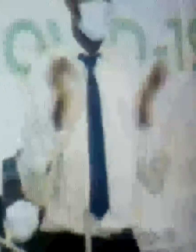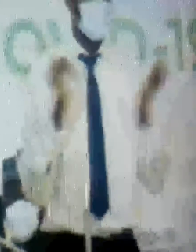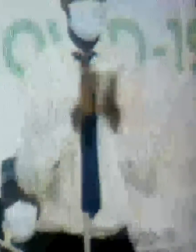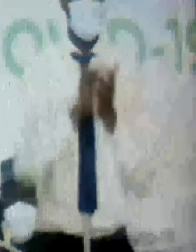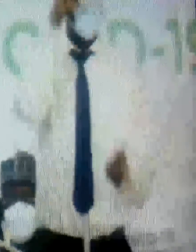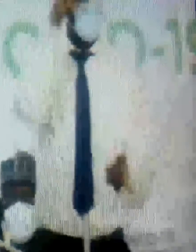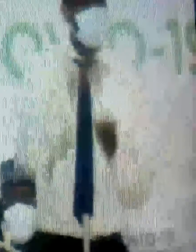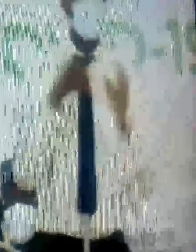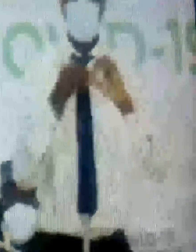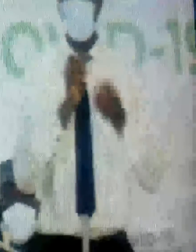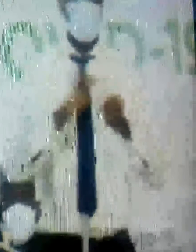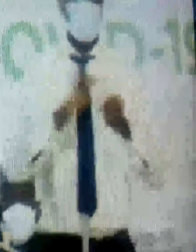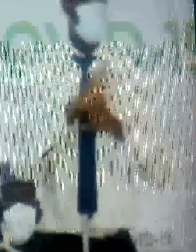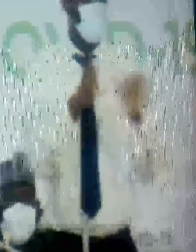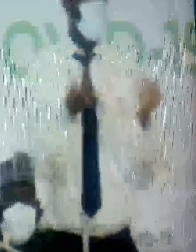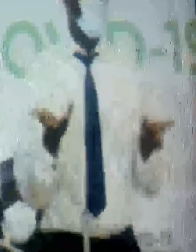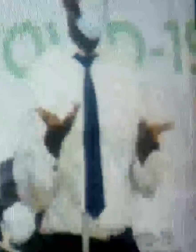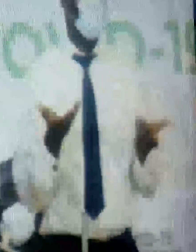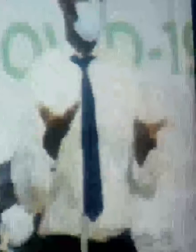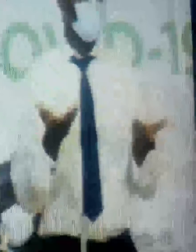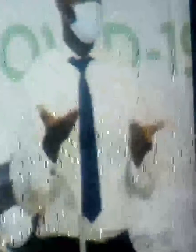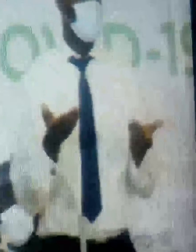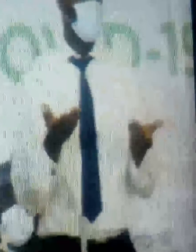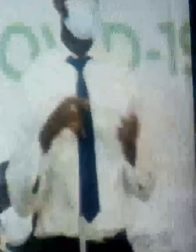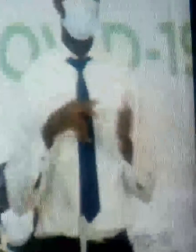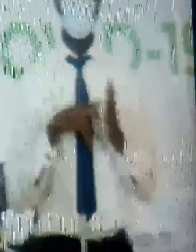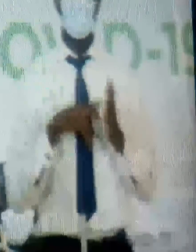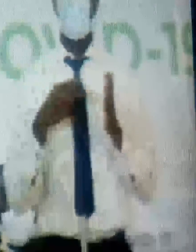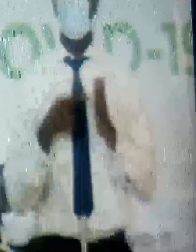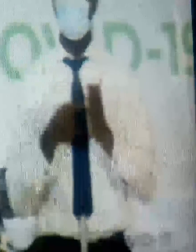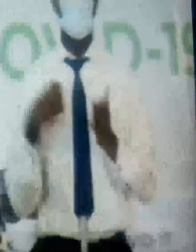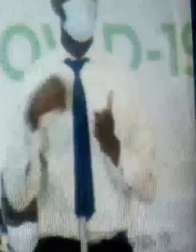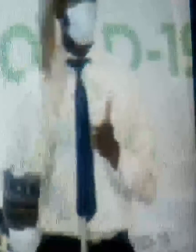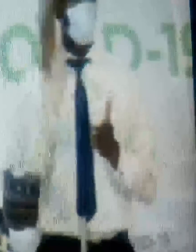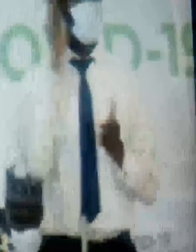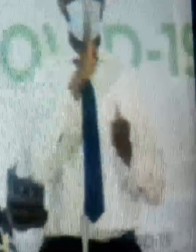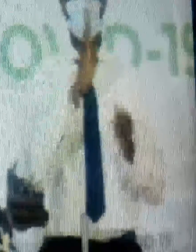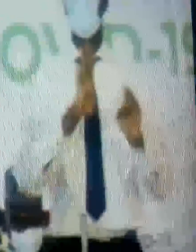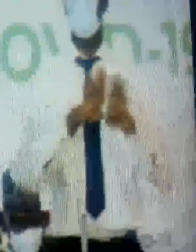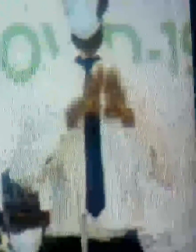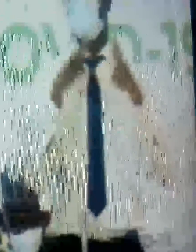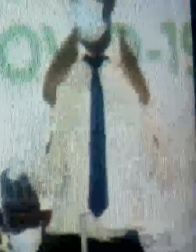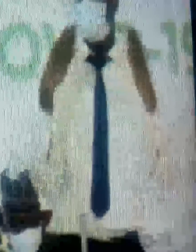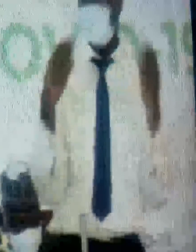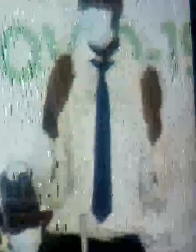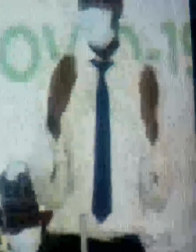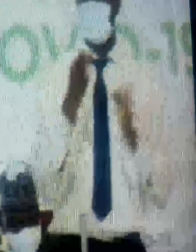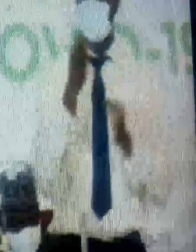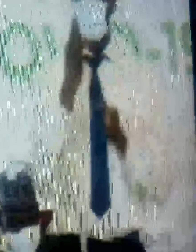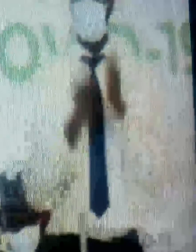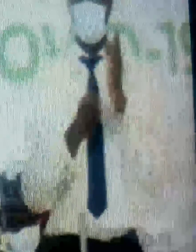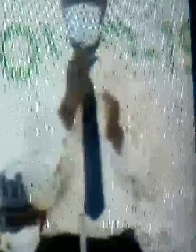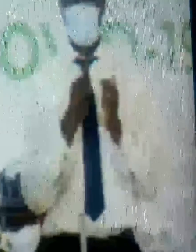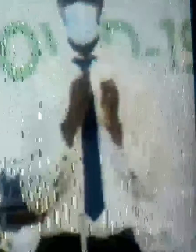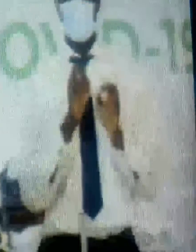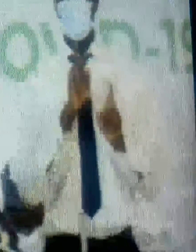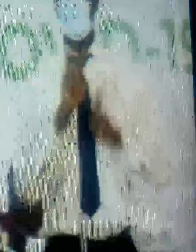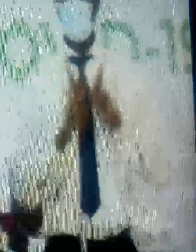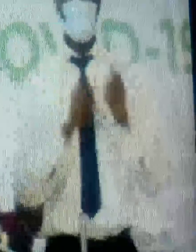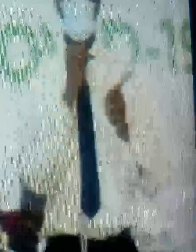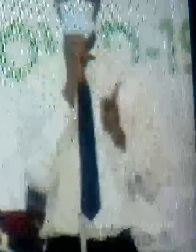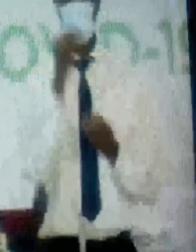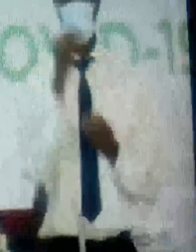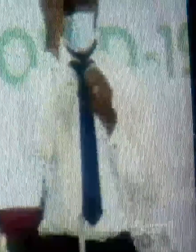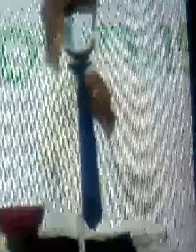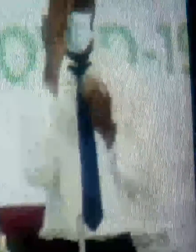if we do the same, we will be okay. But if we don't, and we get overwhelmed,